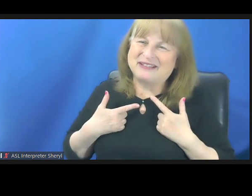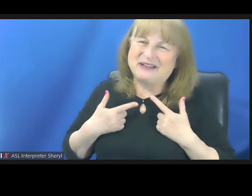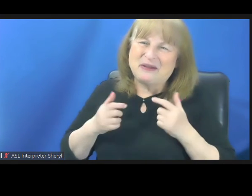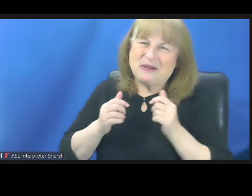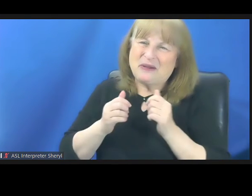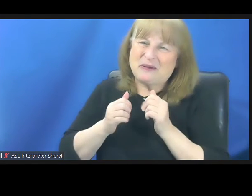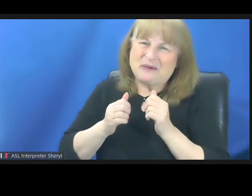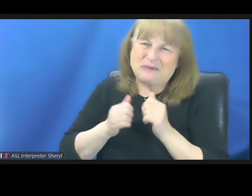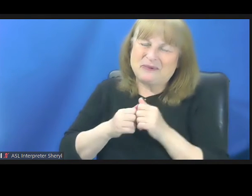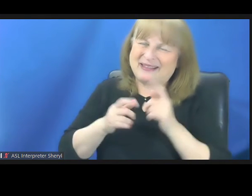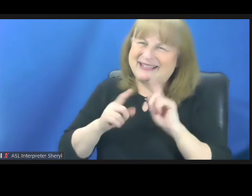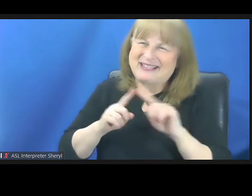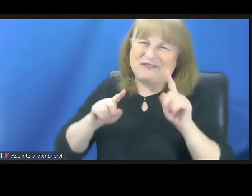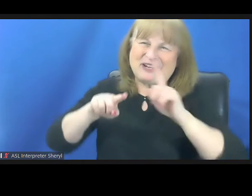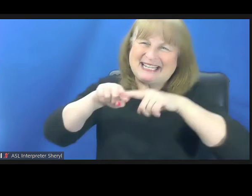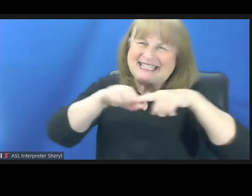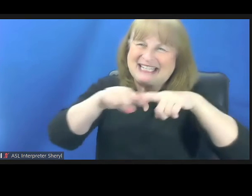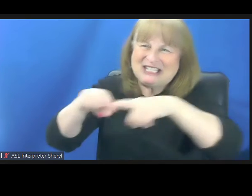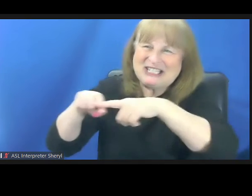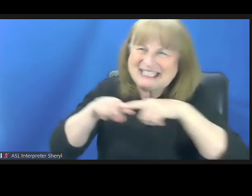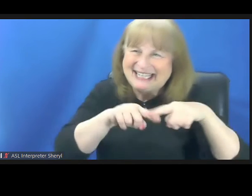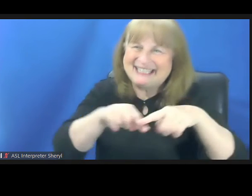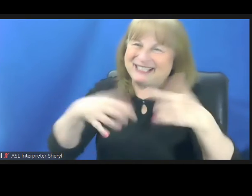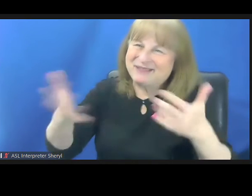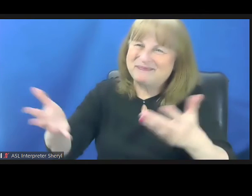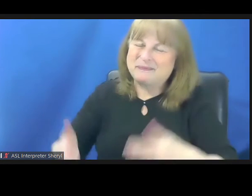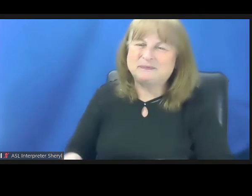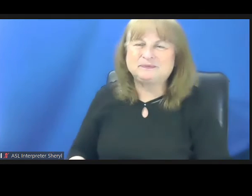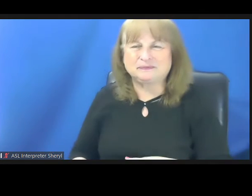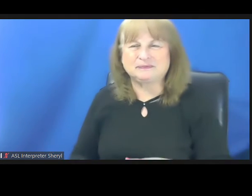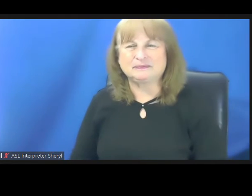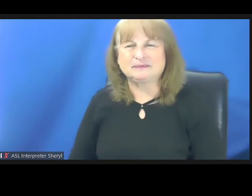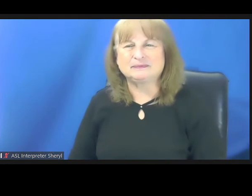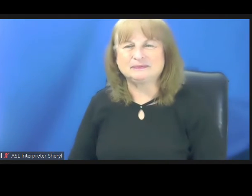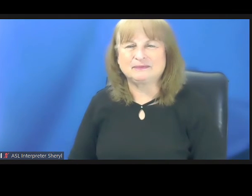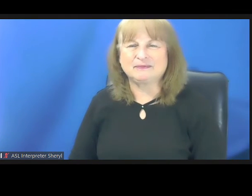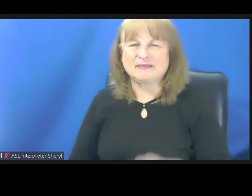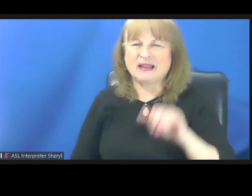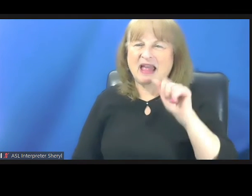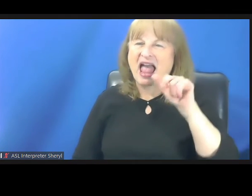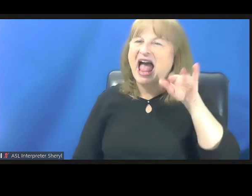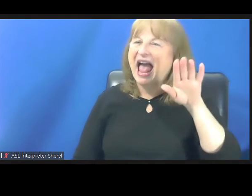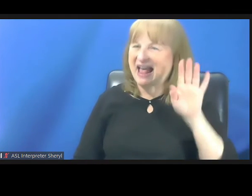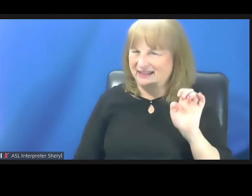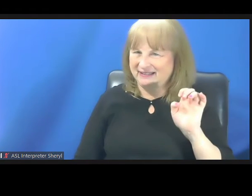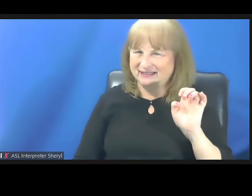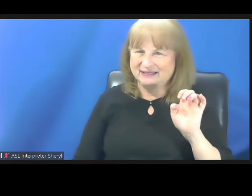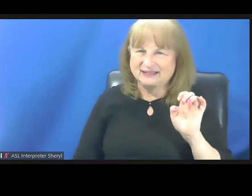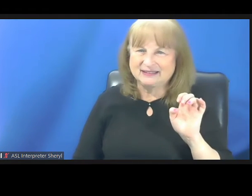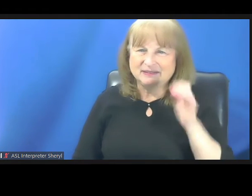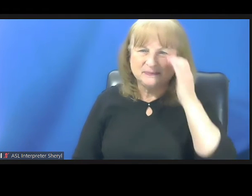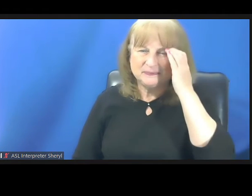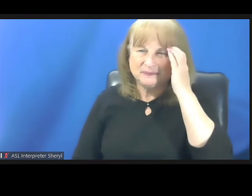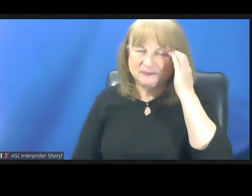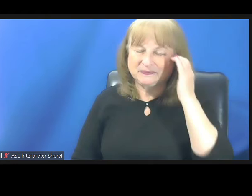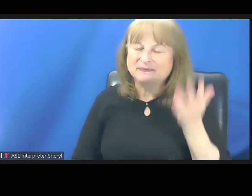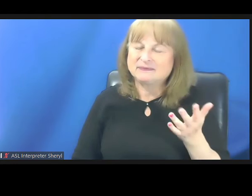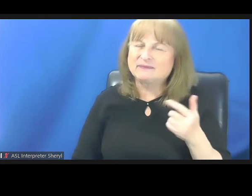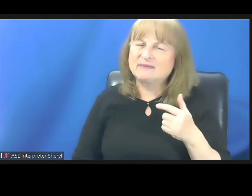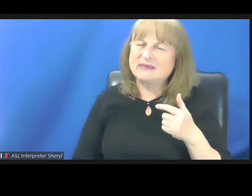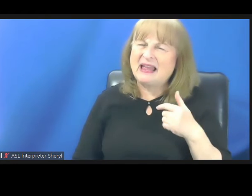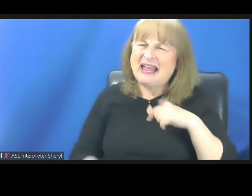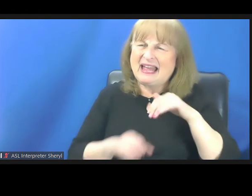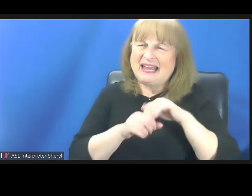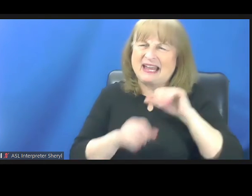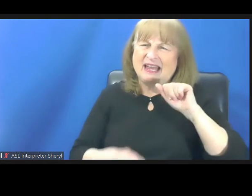all its contingencies. So, in the archive, you know, I was